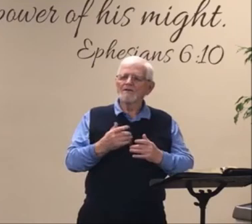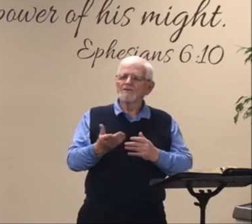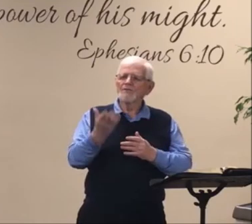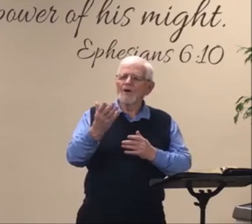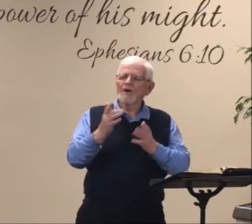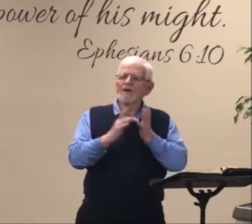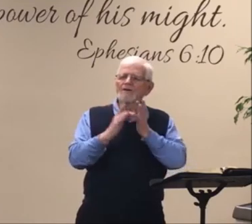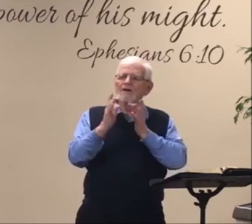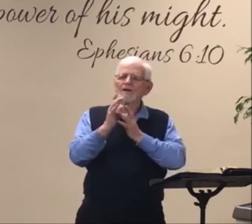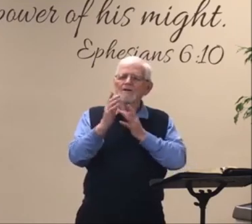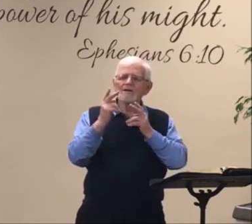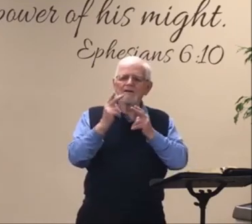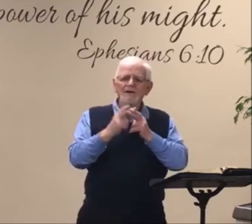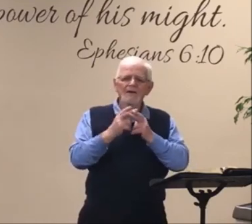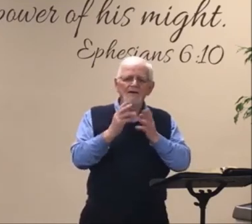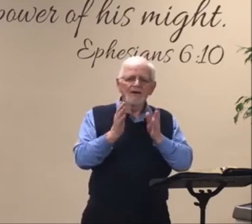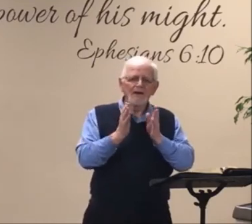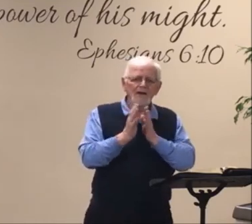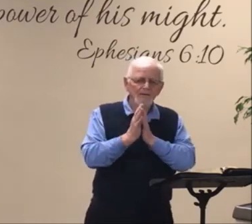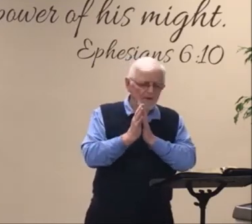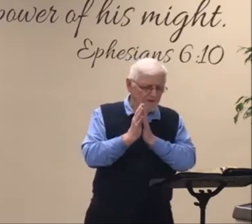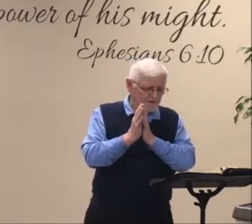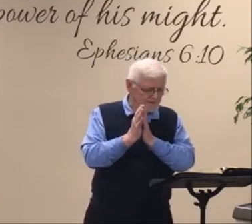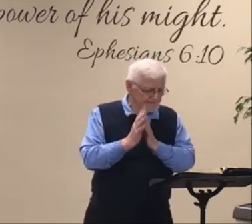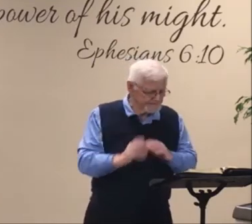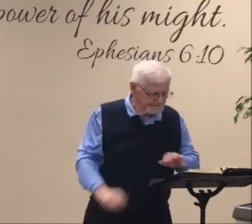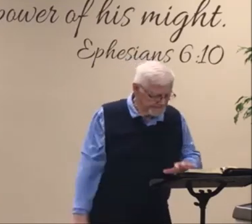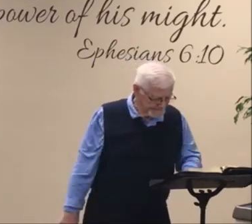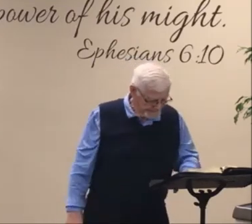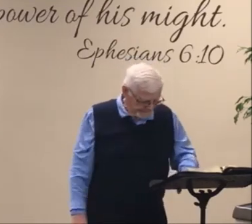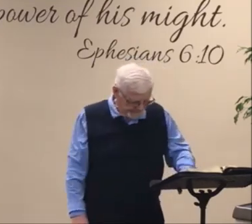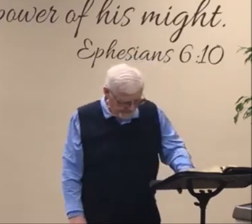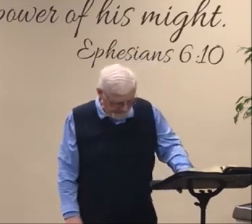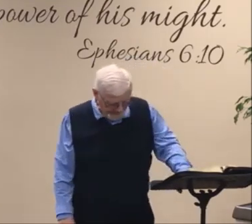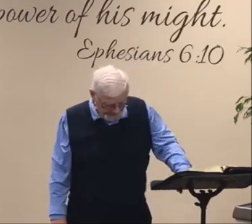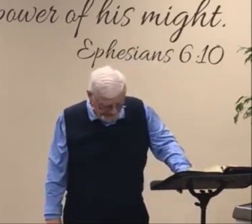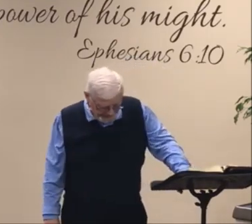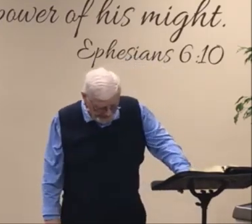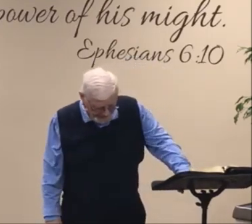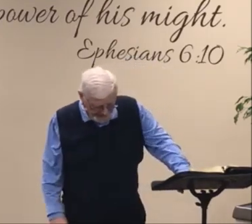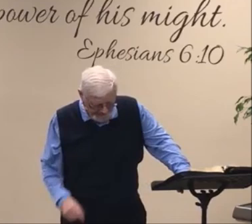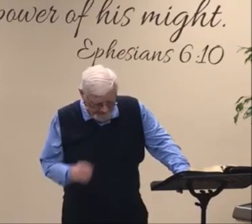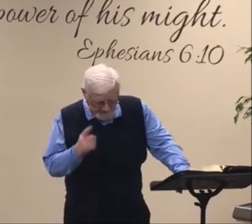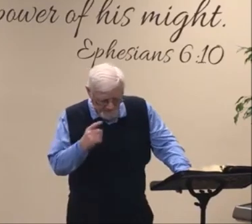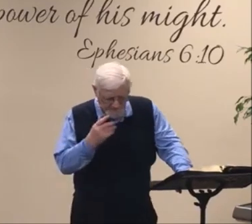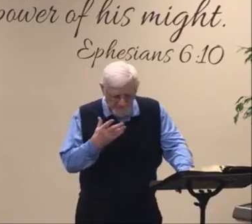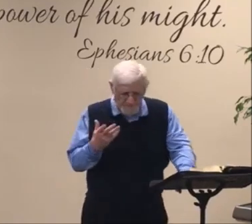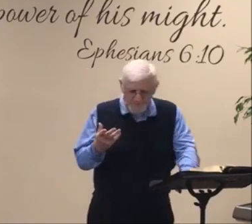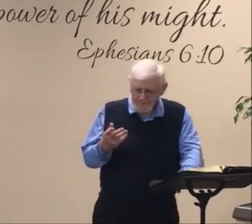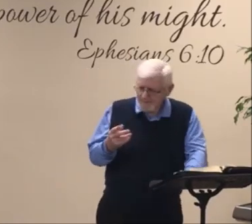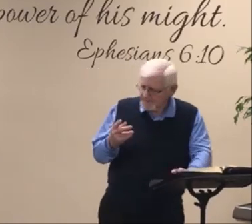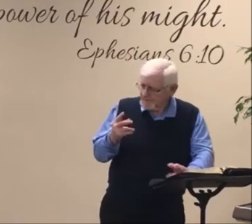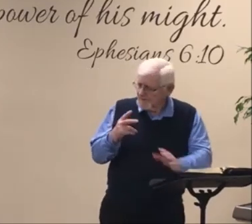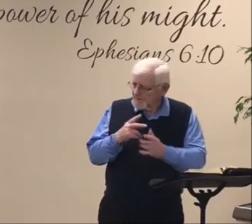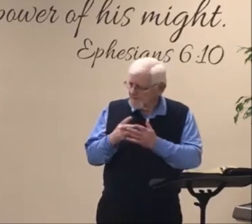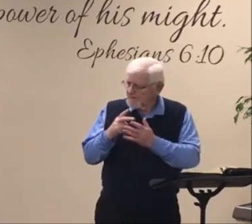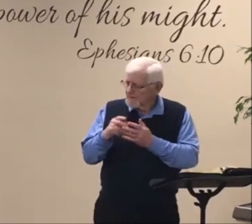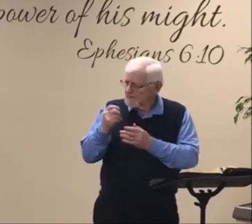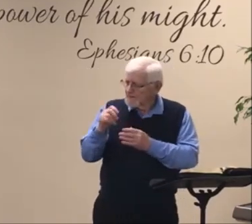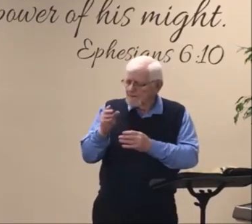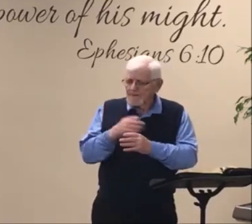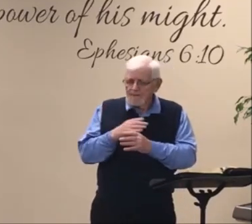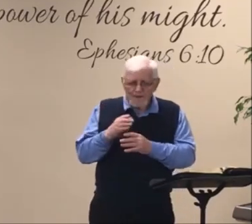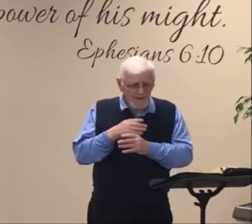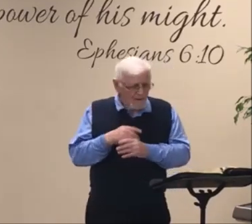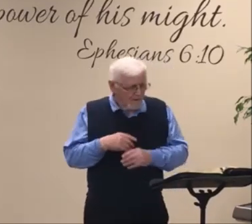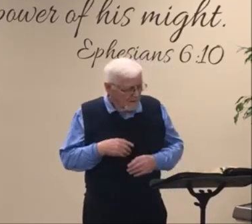Amen. We don't often have a time of invitation, but I want to just play through maybe one or two verses of a song. If you got to leave, feel free to take